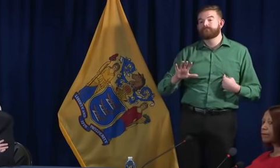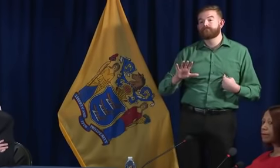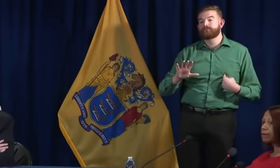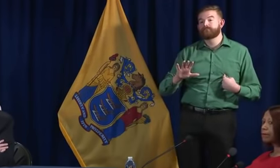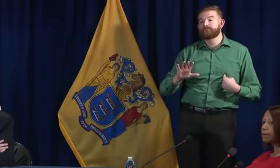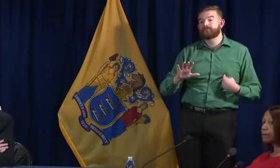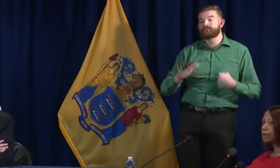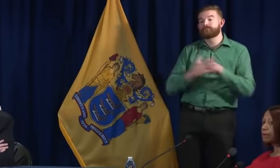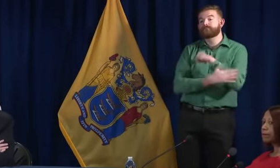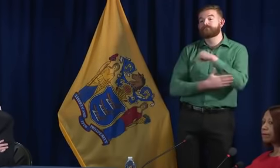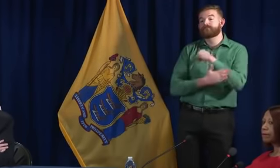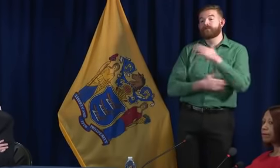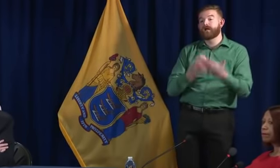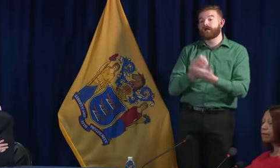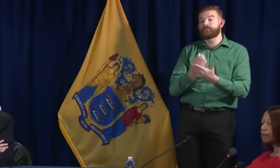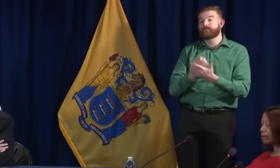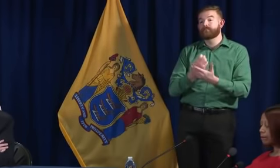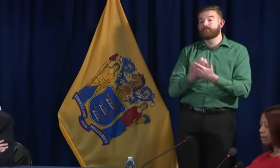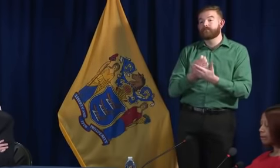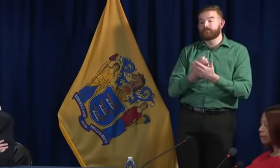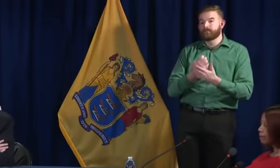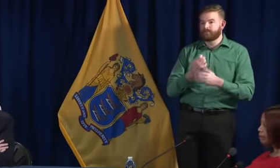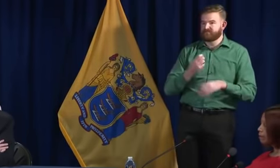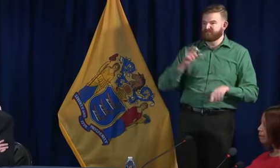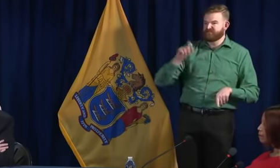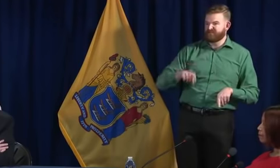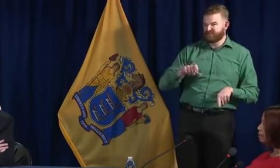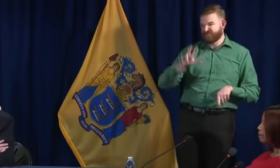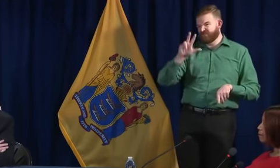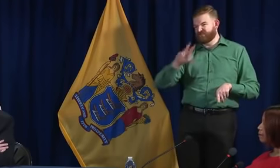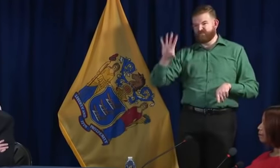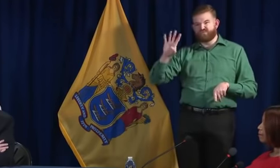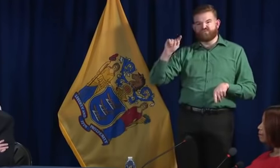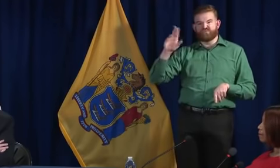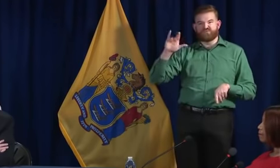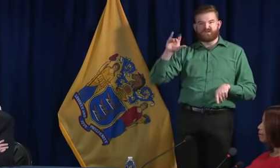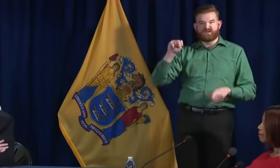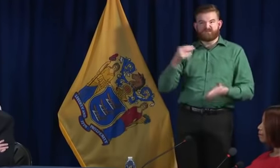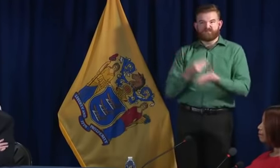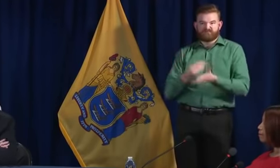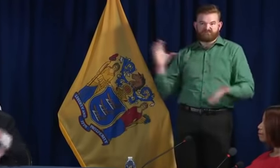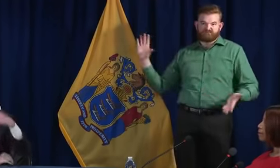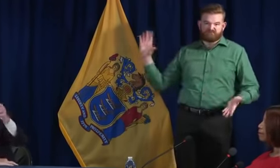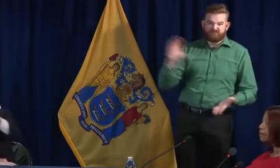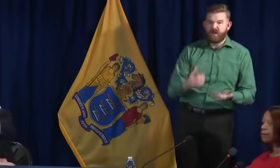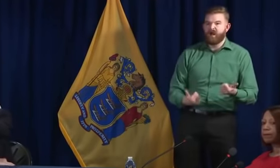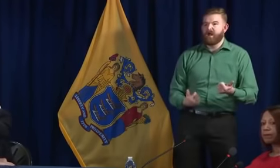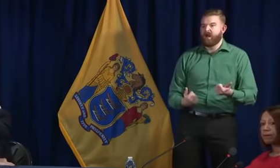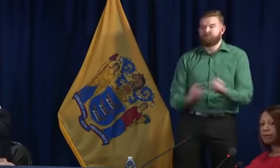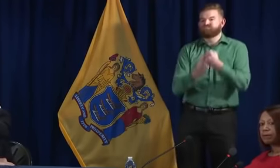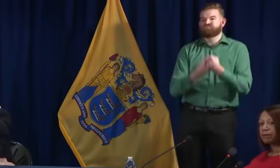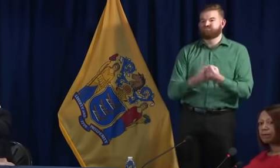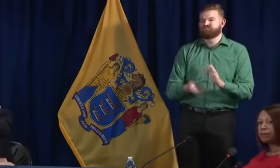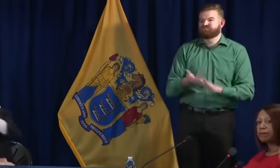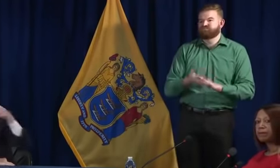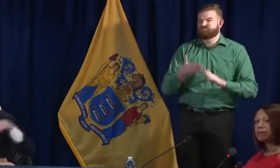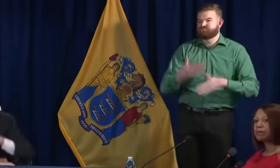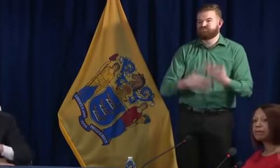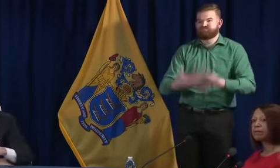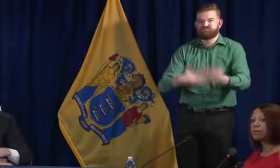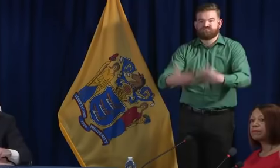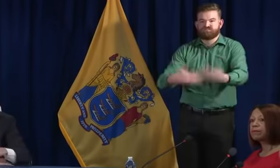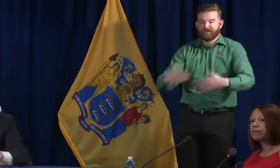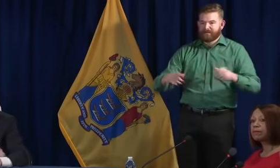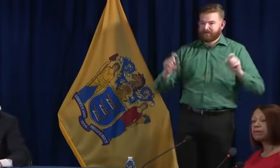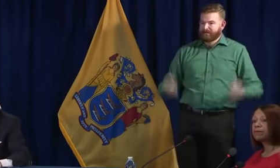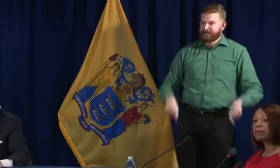range for national stimulus. And New Jersey will quite happily take our fair share. Alex, I think Charlie has a follow-on here. This